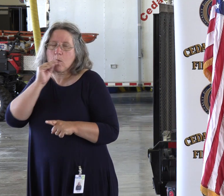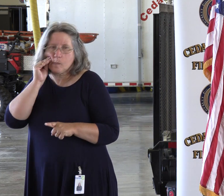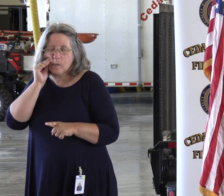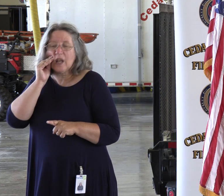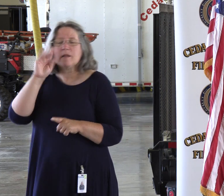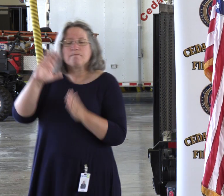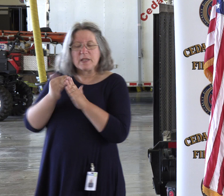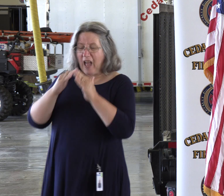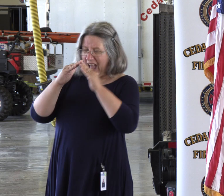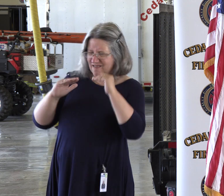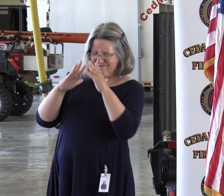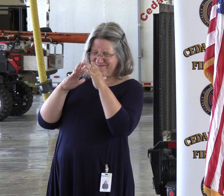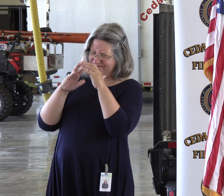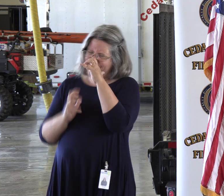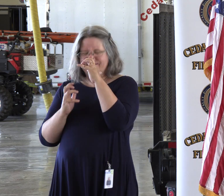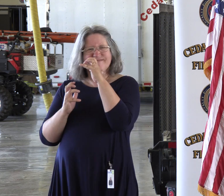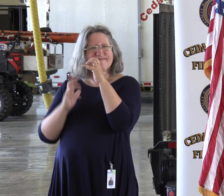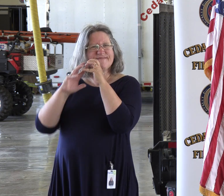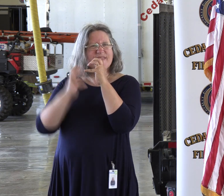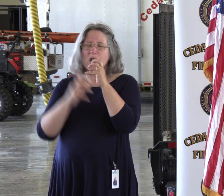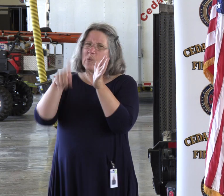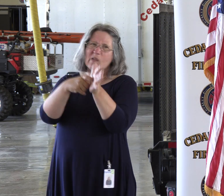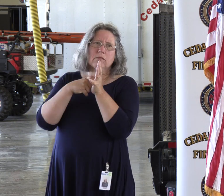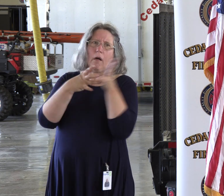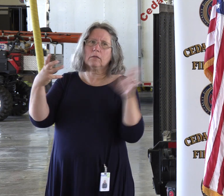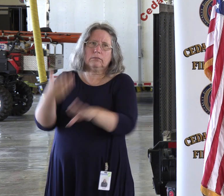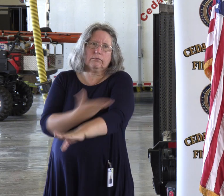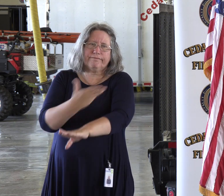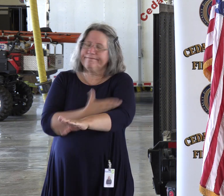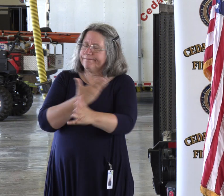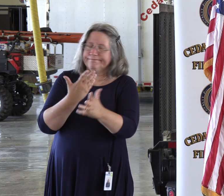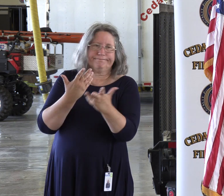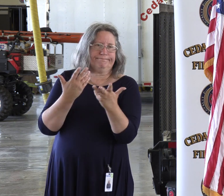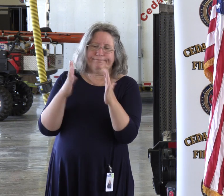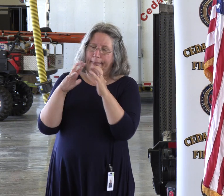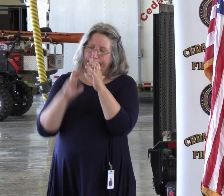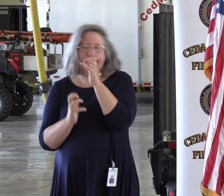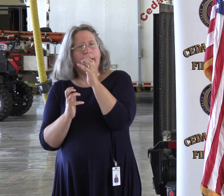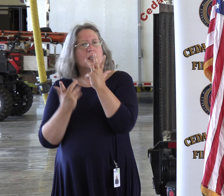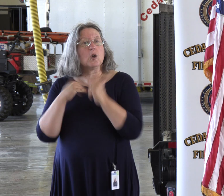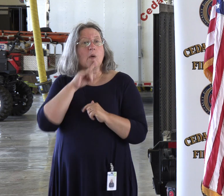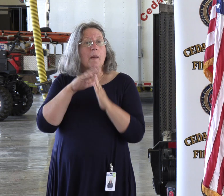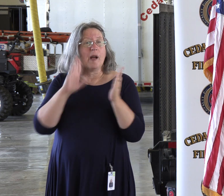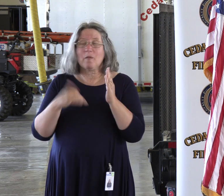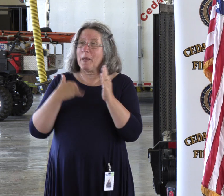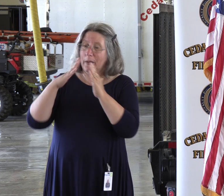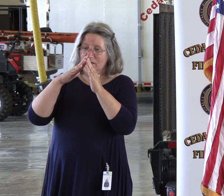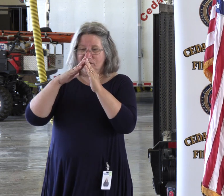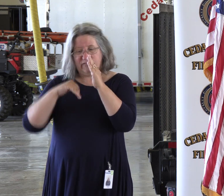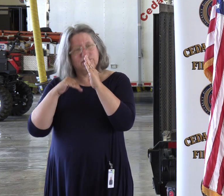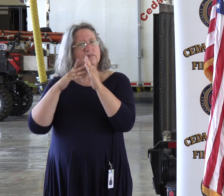structural damage that requires extensive repairs and may include substantial failure of the roof, walls,